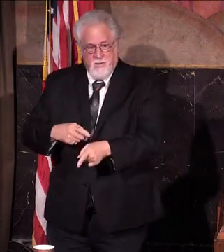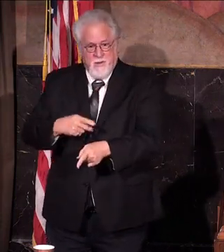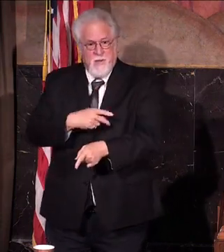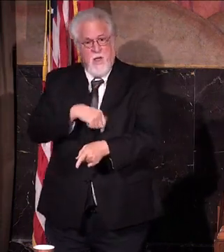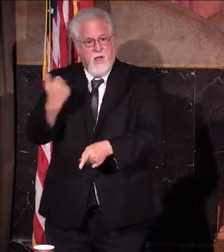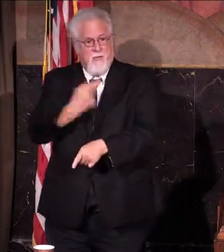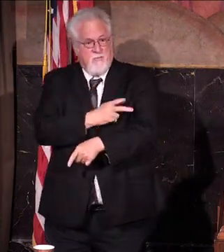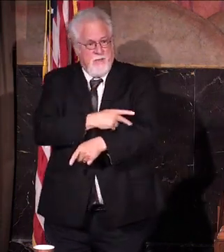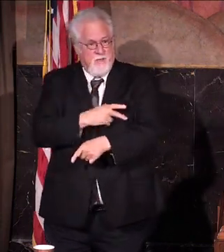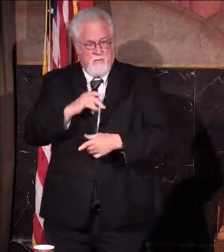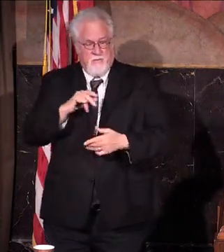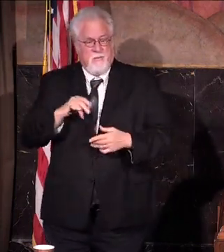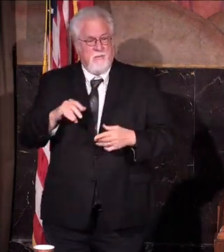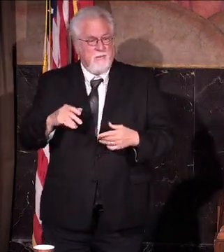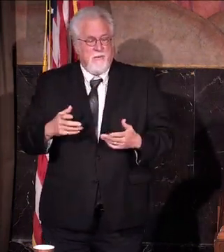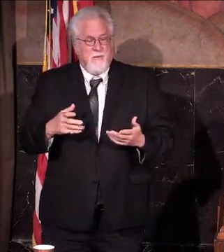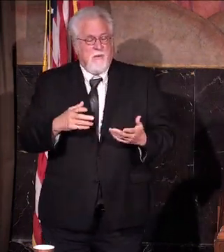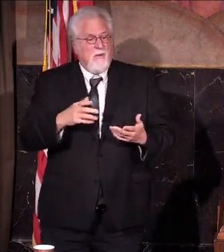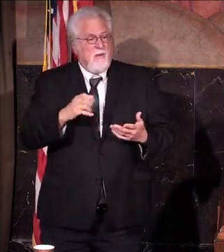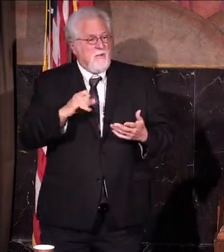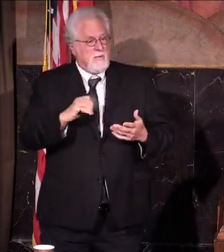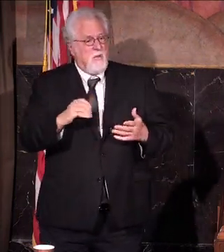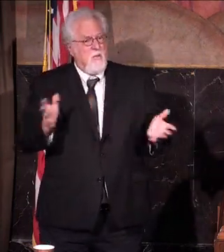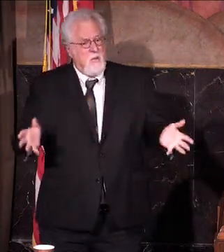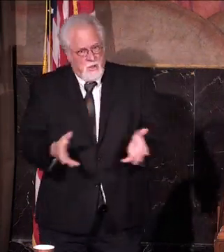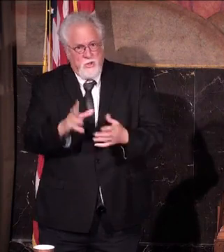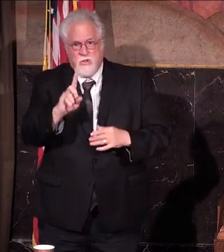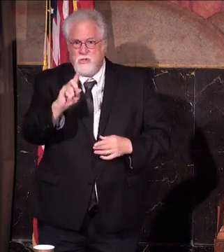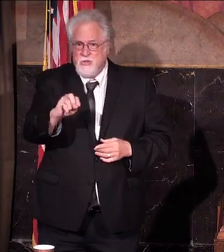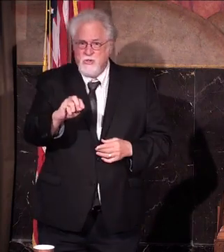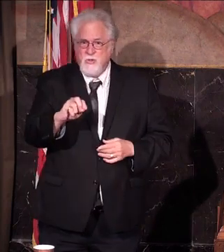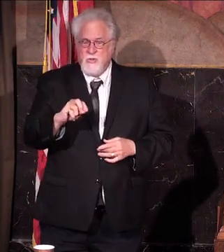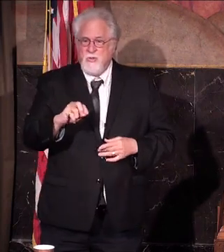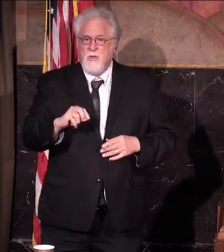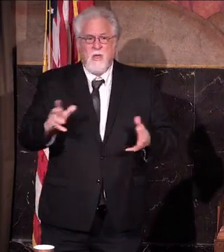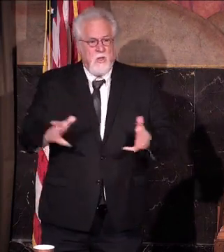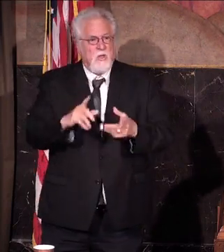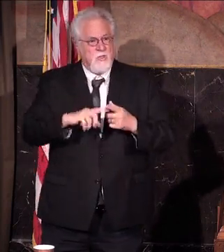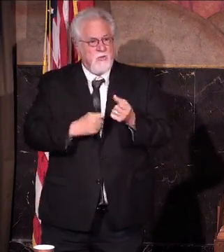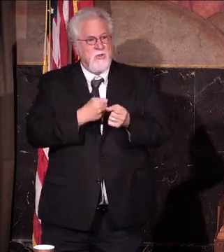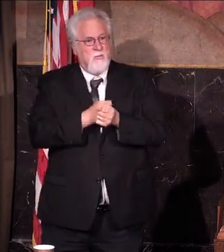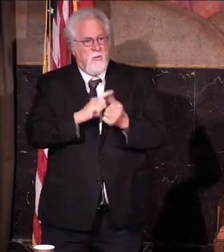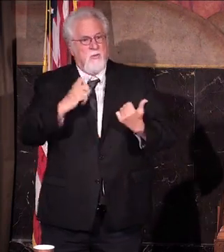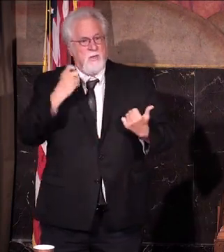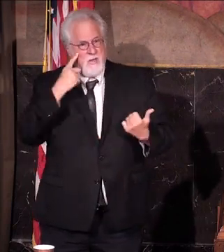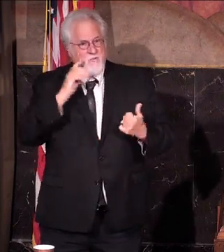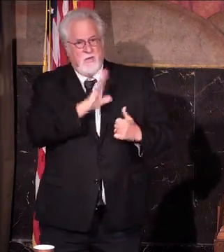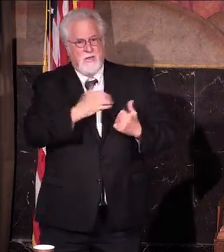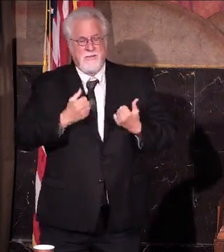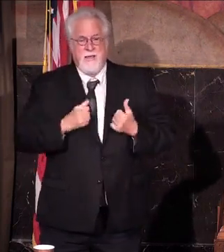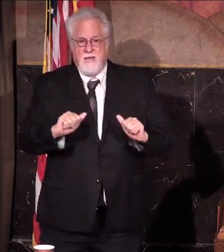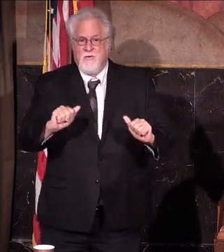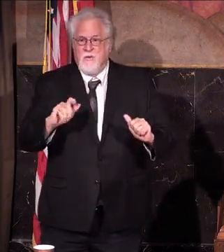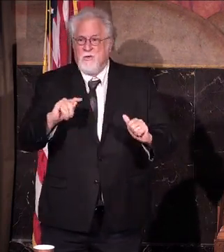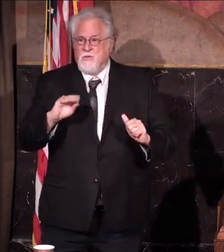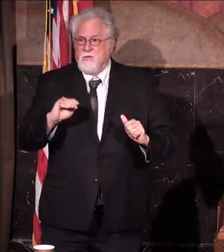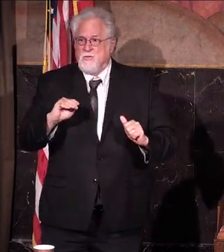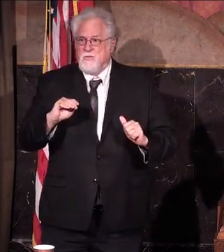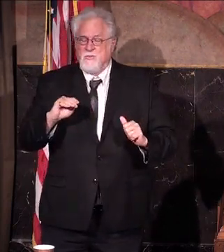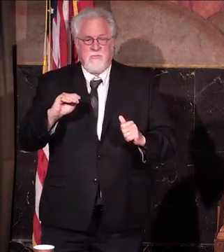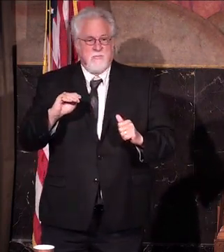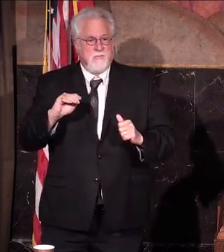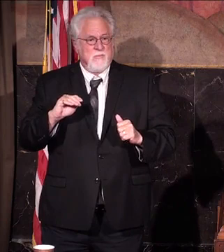other people, to protect the patient. So I would encourage you guys to do that. I would encourage you to support the governor and his efforts in that